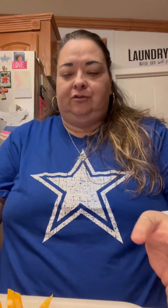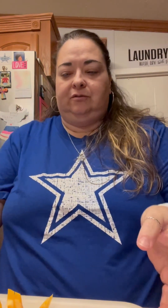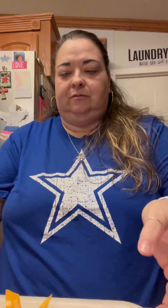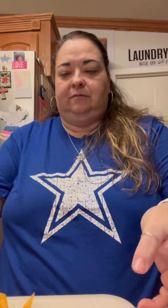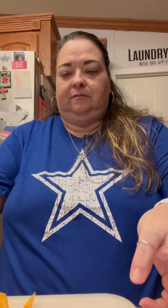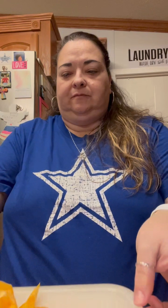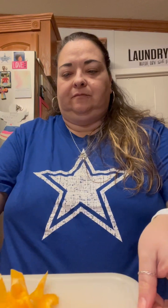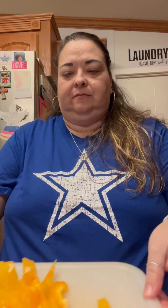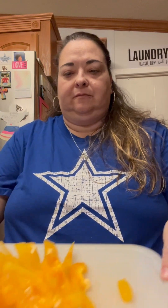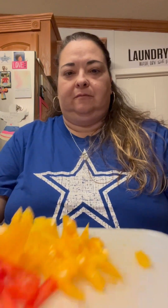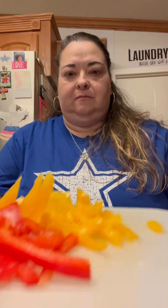up the peppers.